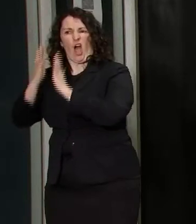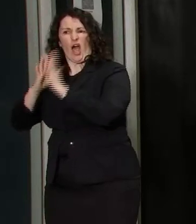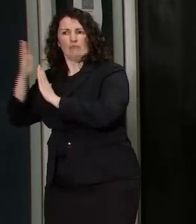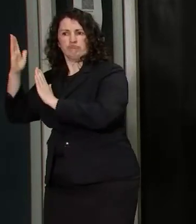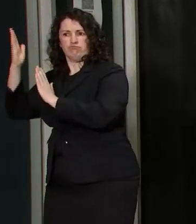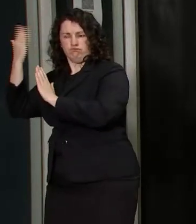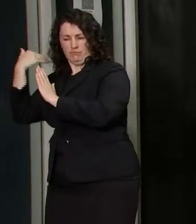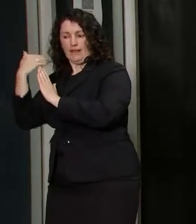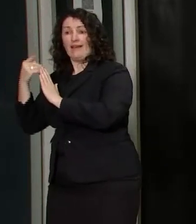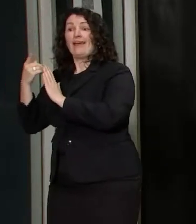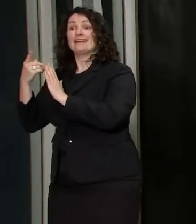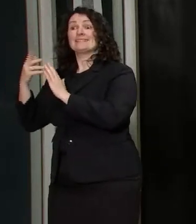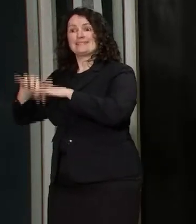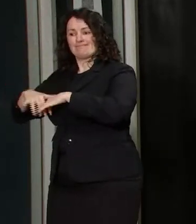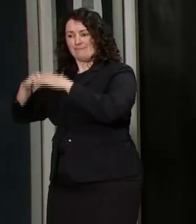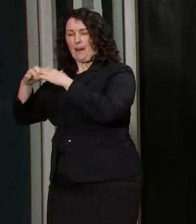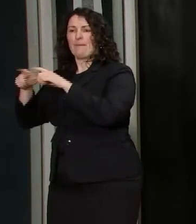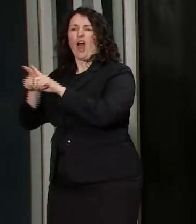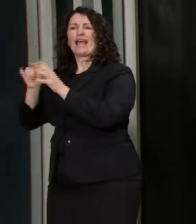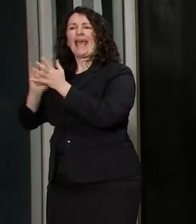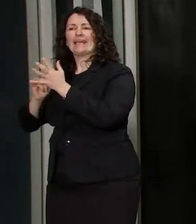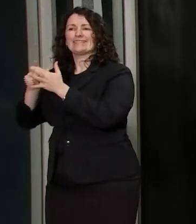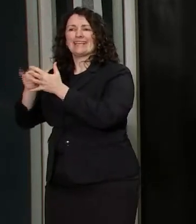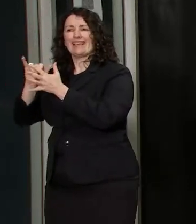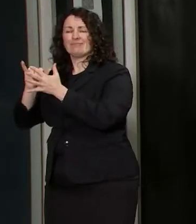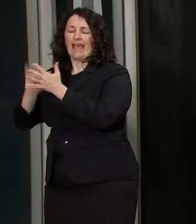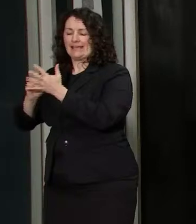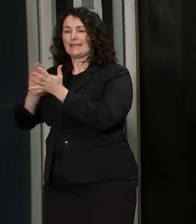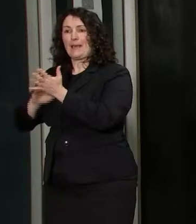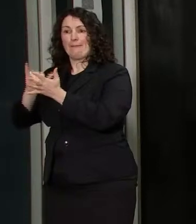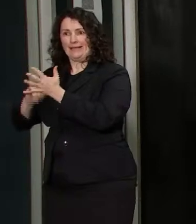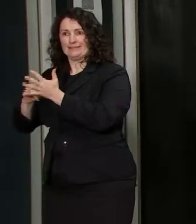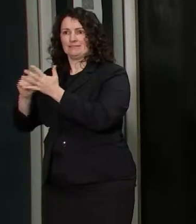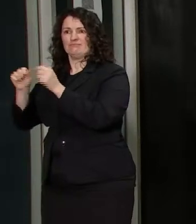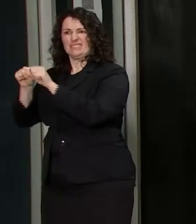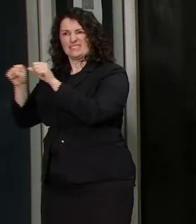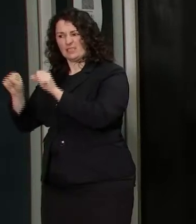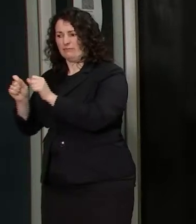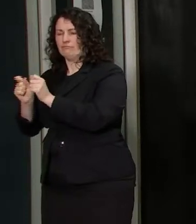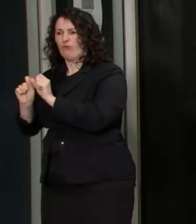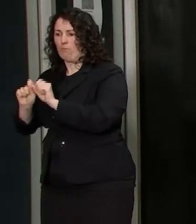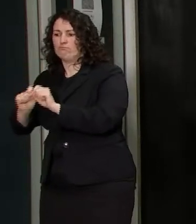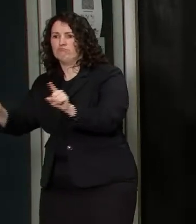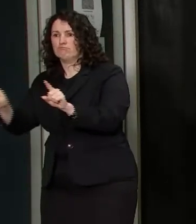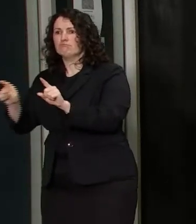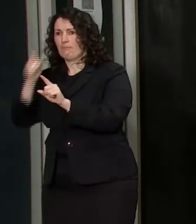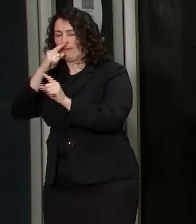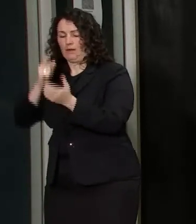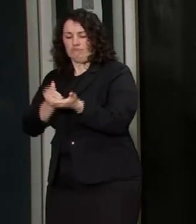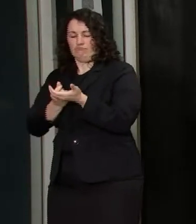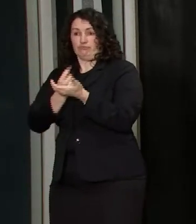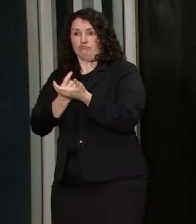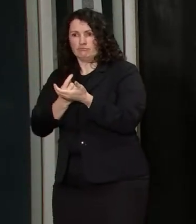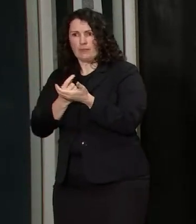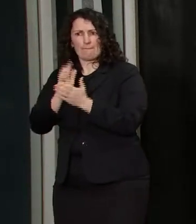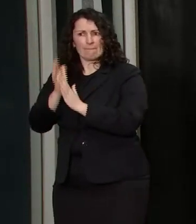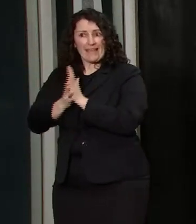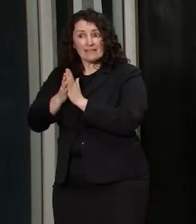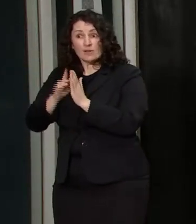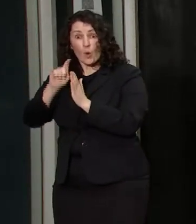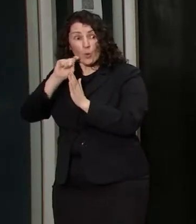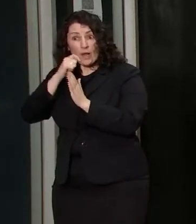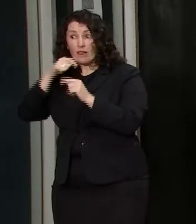or the government contemplated asking the ADF for assistance with this disaster event? Not at this stage.